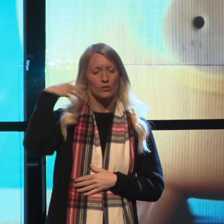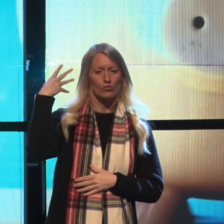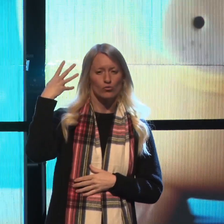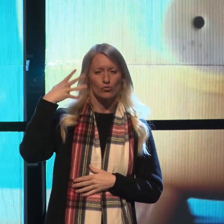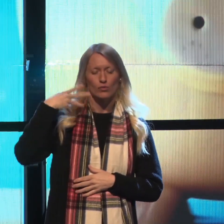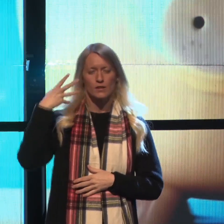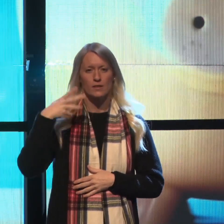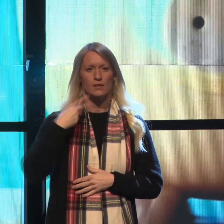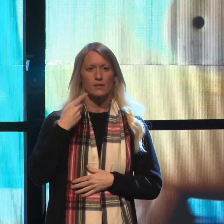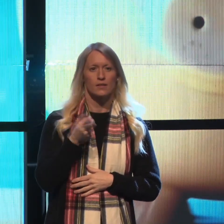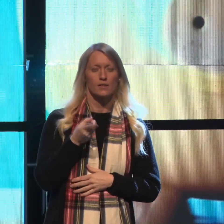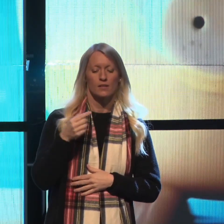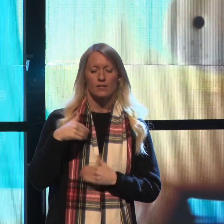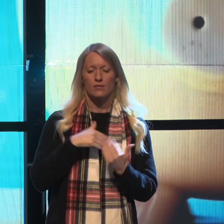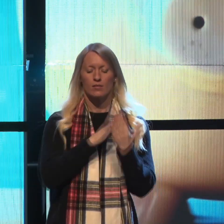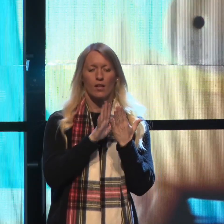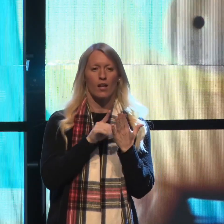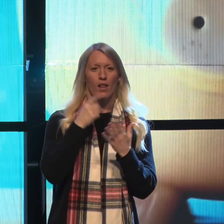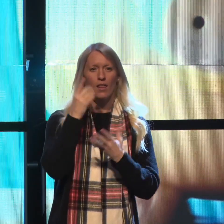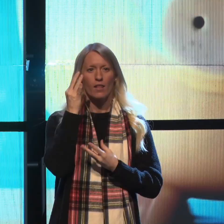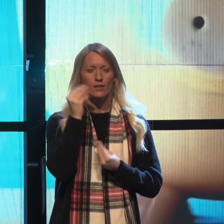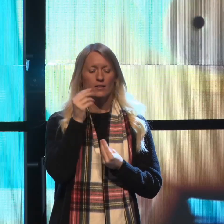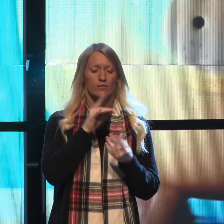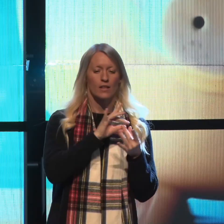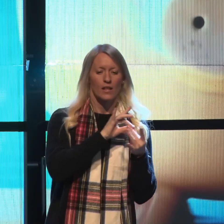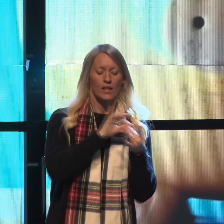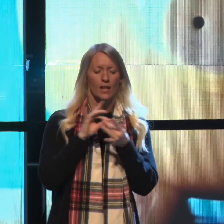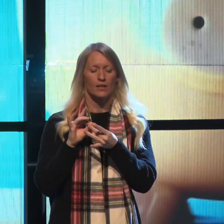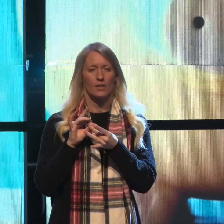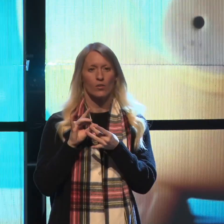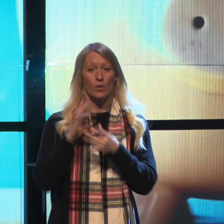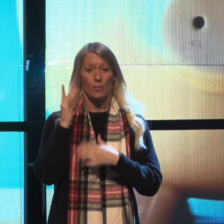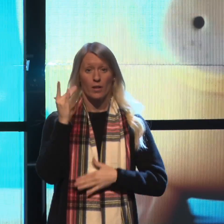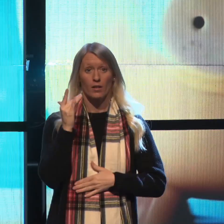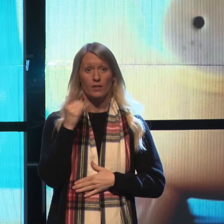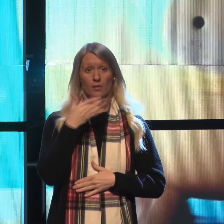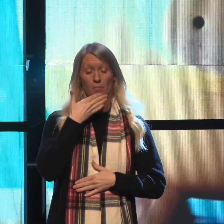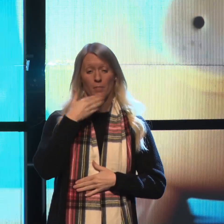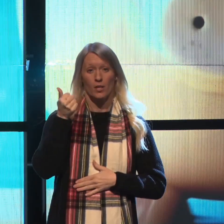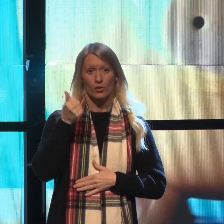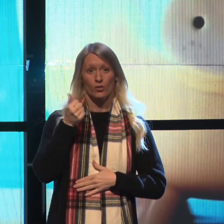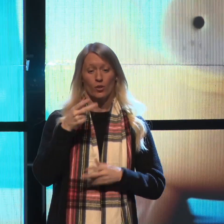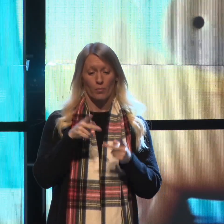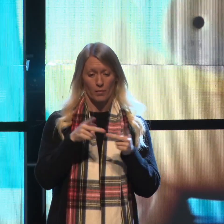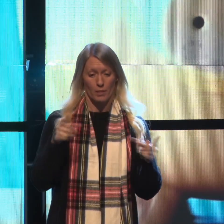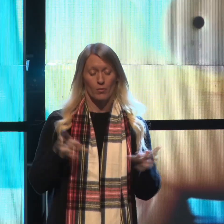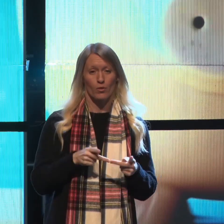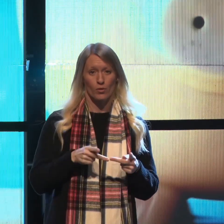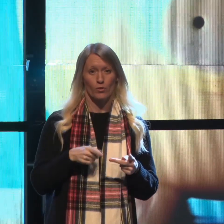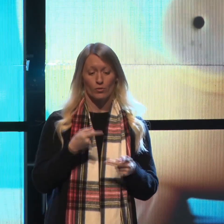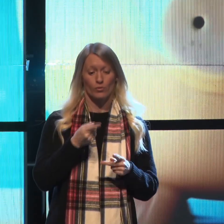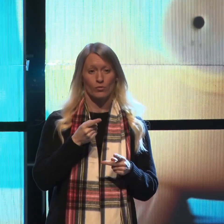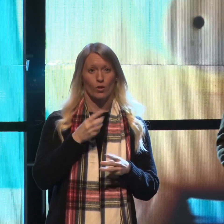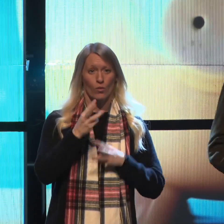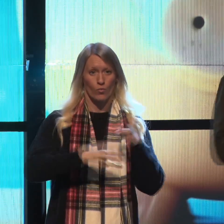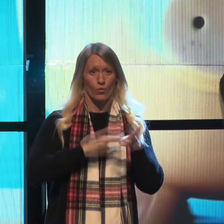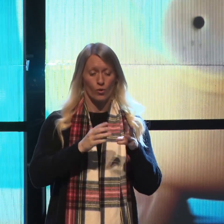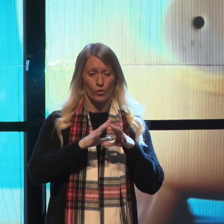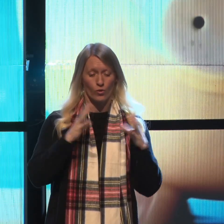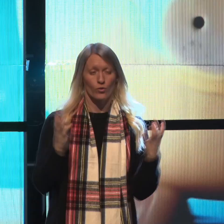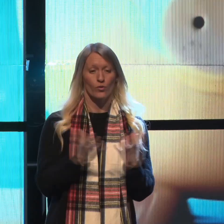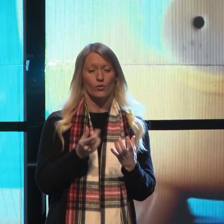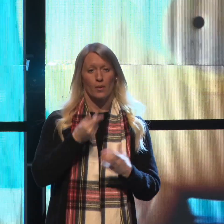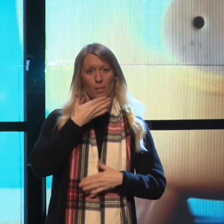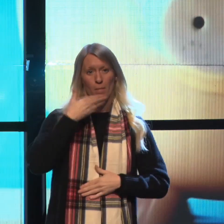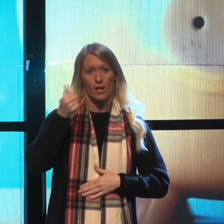thinking about finances and aligning it with a big why, I think it does make us better people. I think it does make the world a better place, because if we